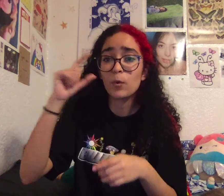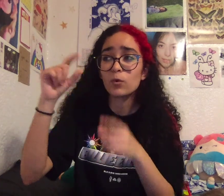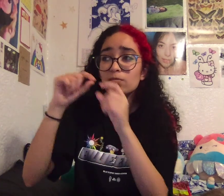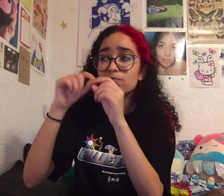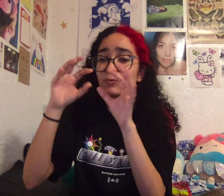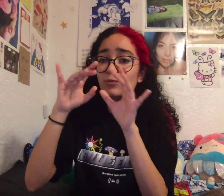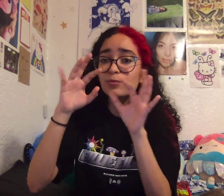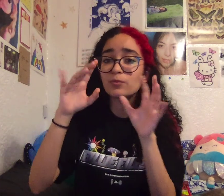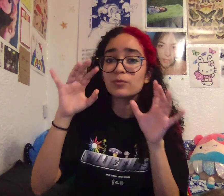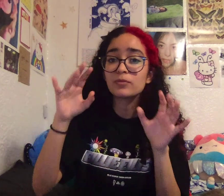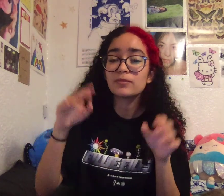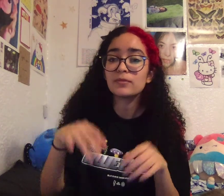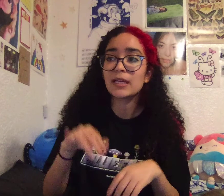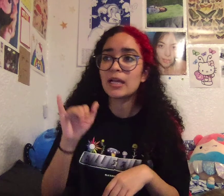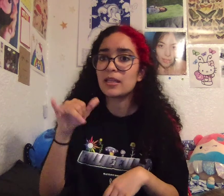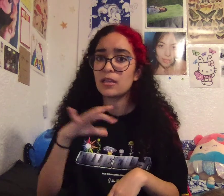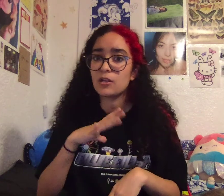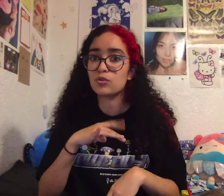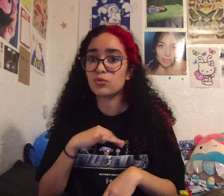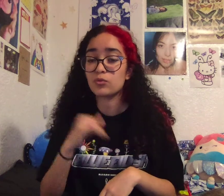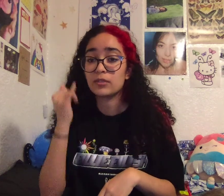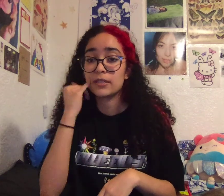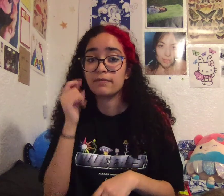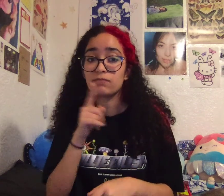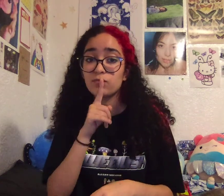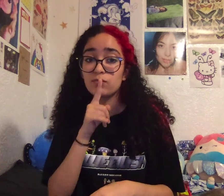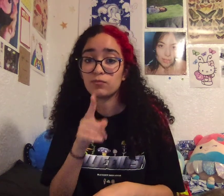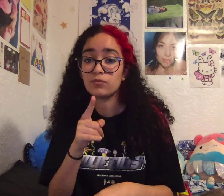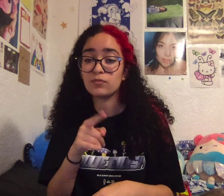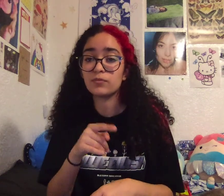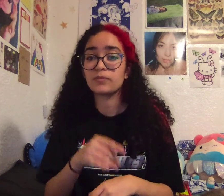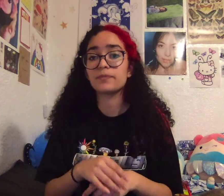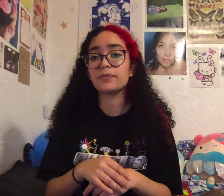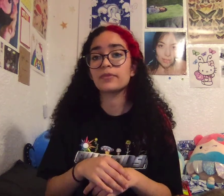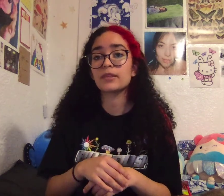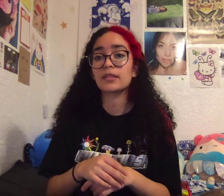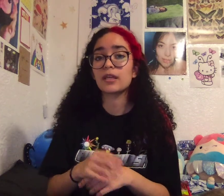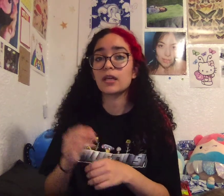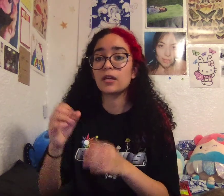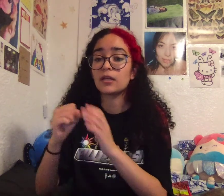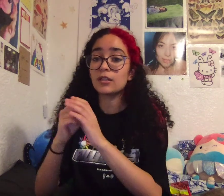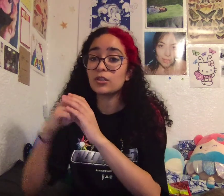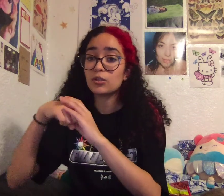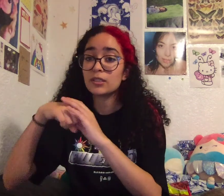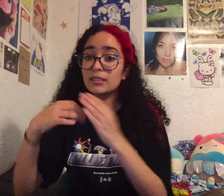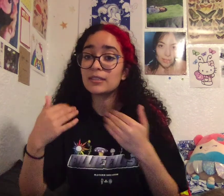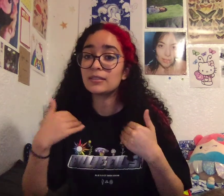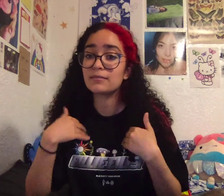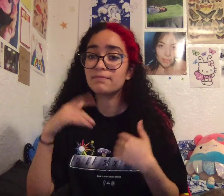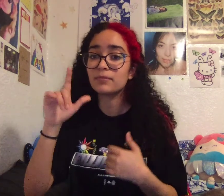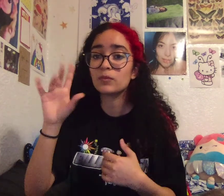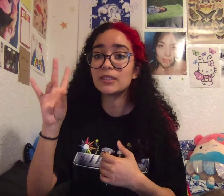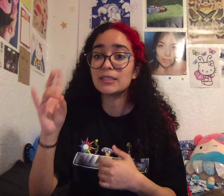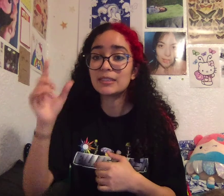the case. Speaking of moons, Uranus has 27 moons. 27 moons! I mean, we just